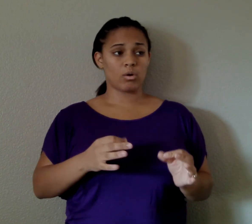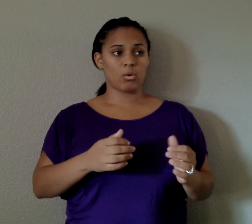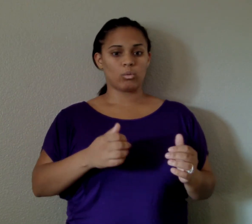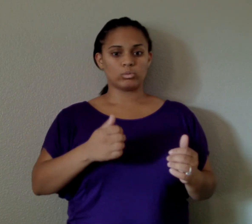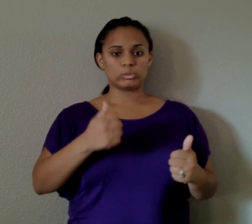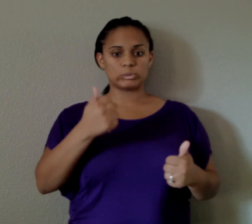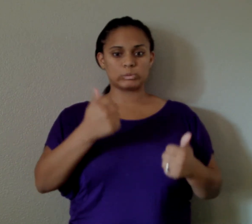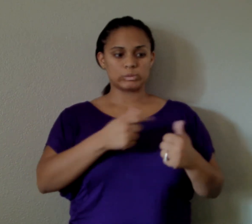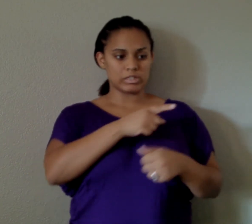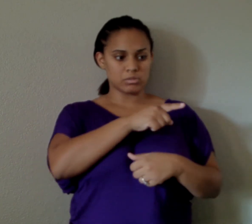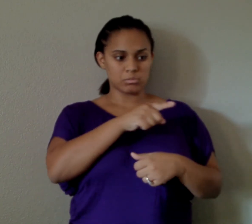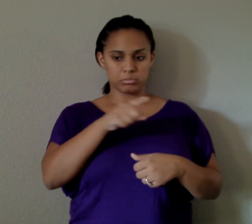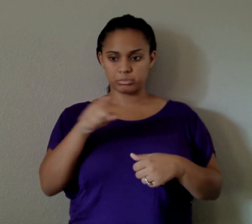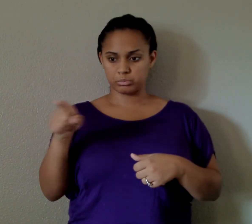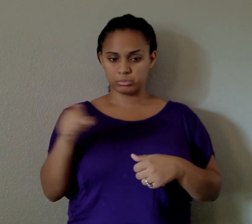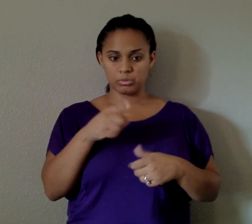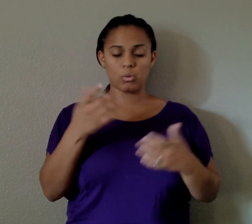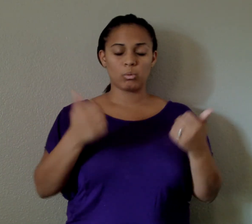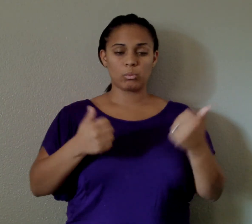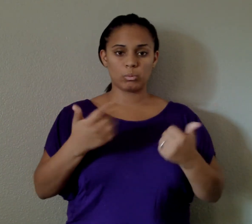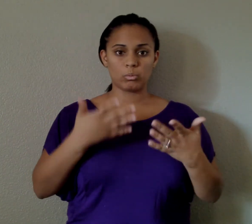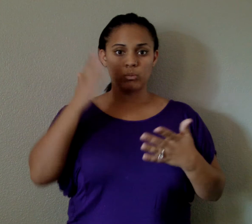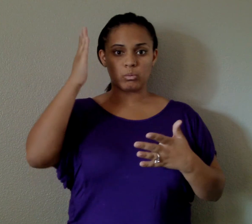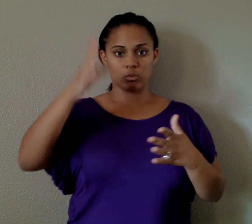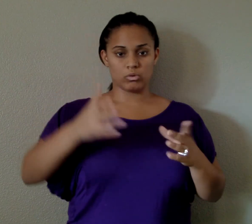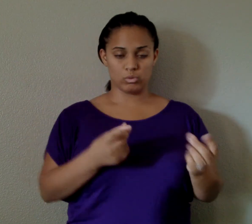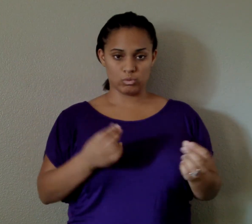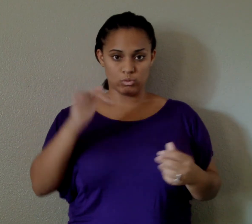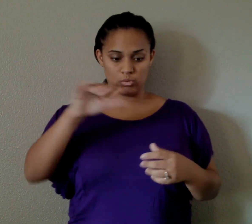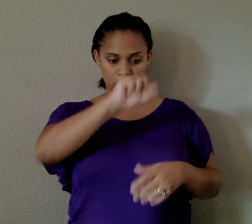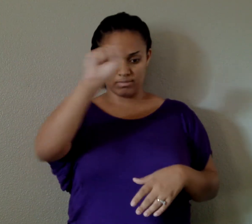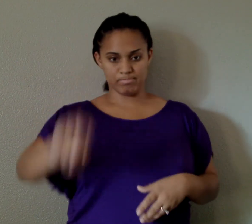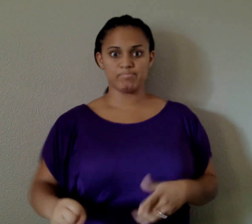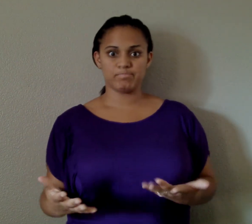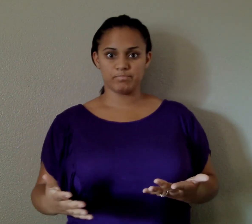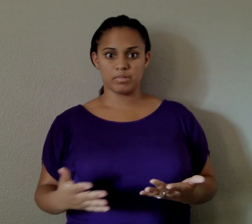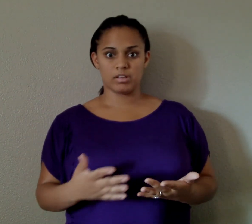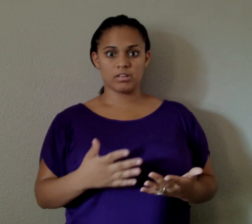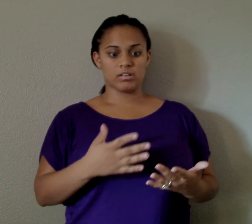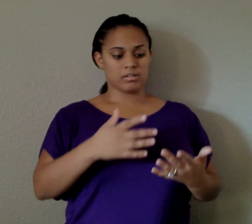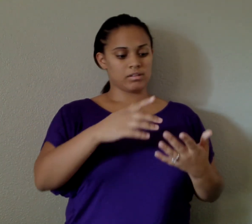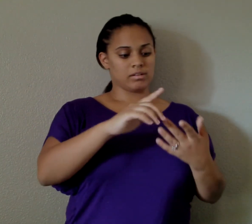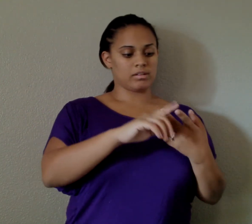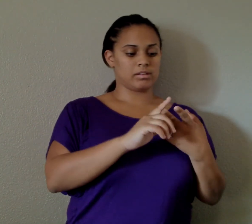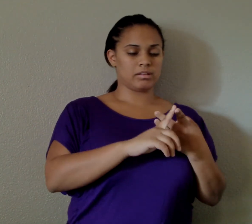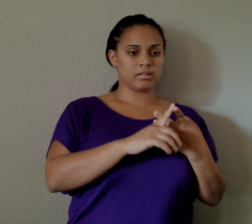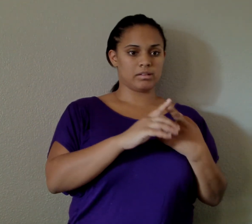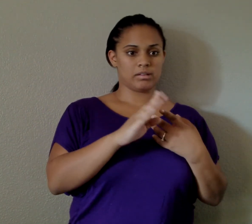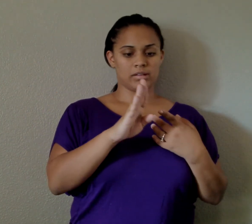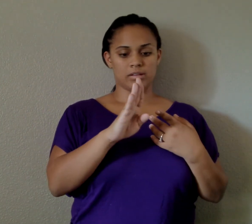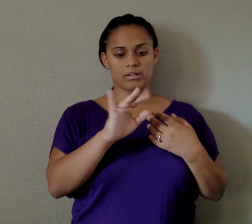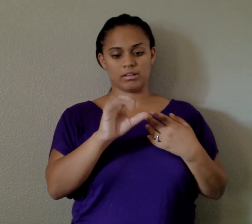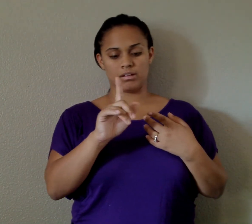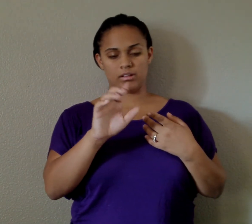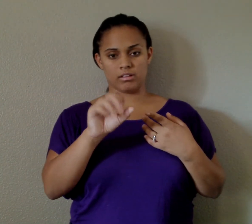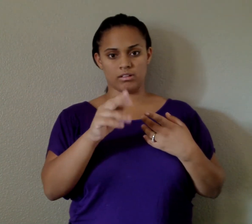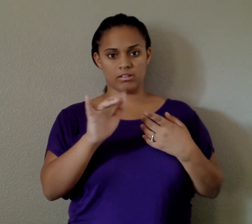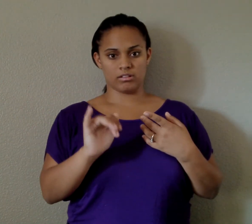done biology, sociology, psychology, literature, history, and I arranged my